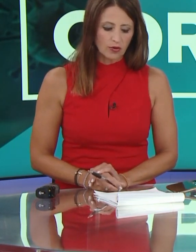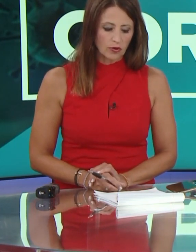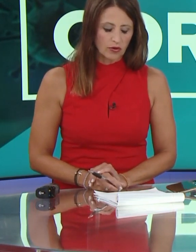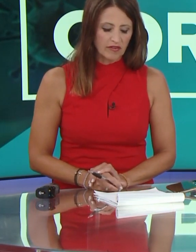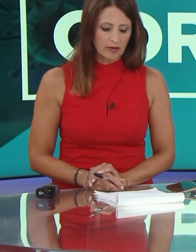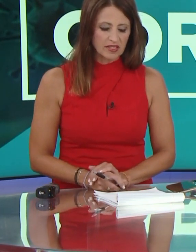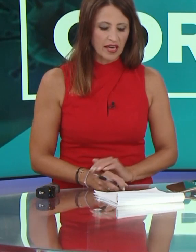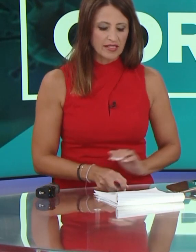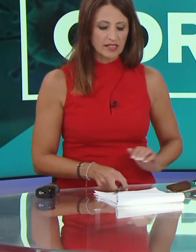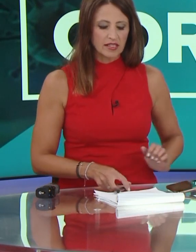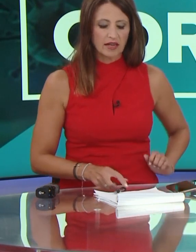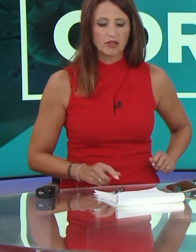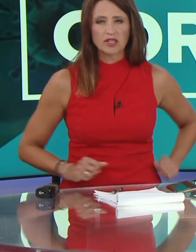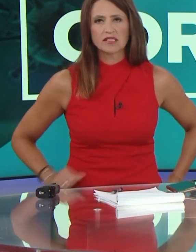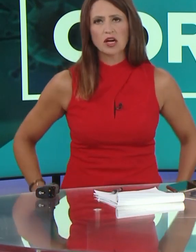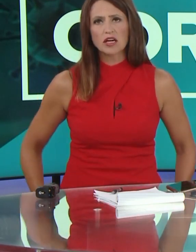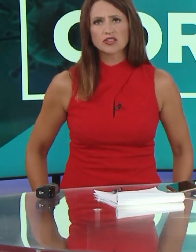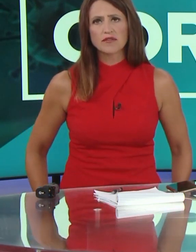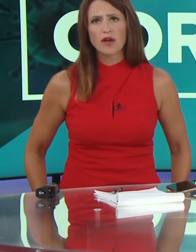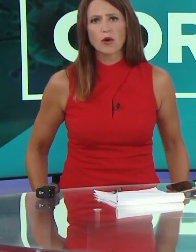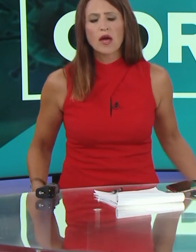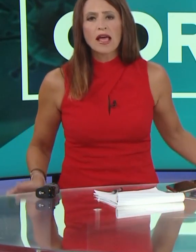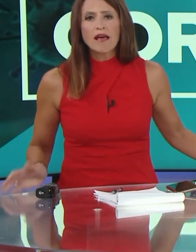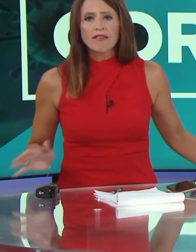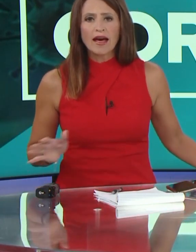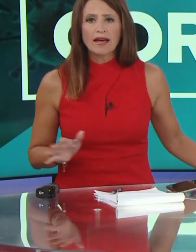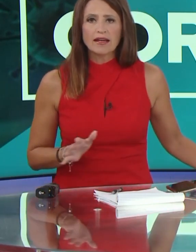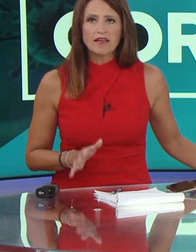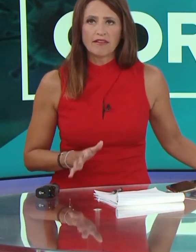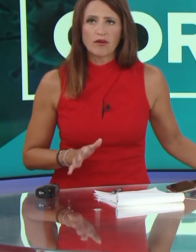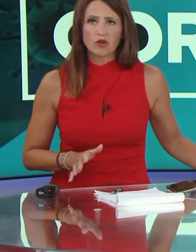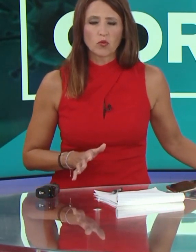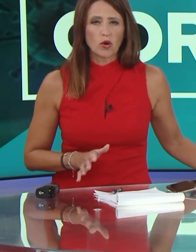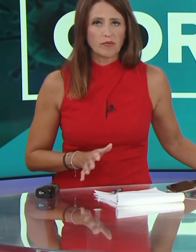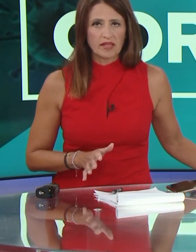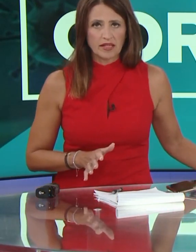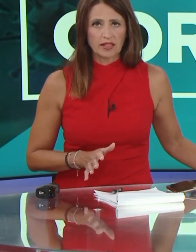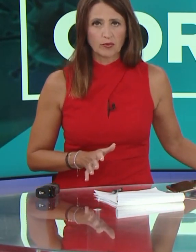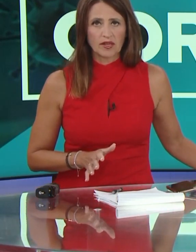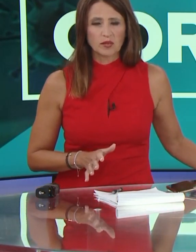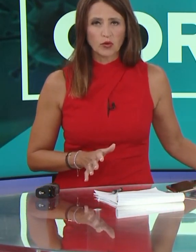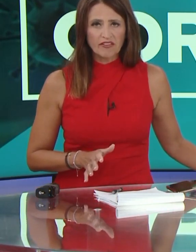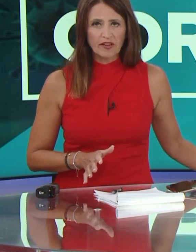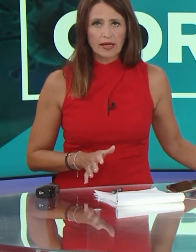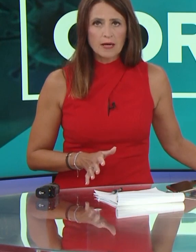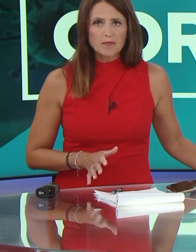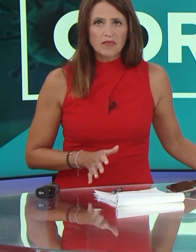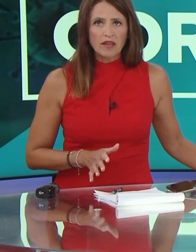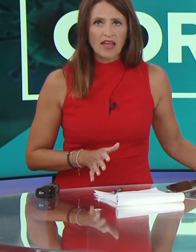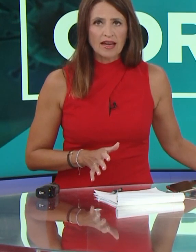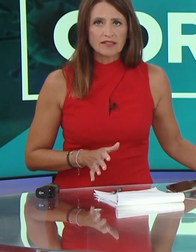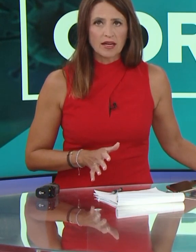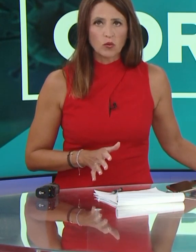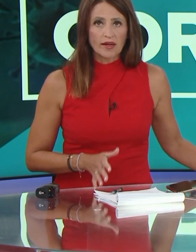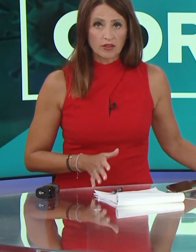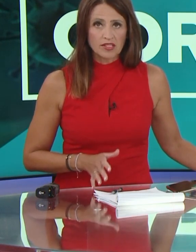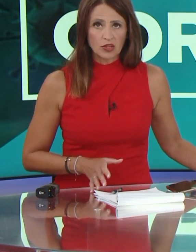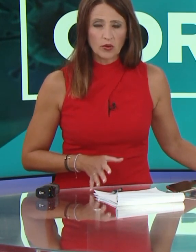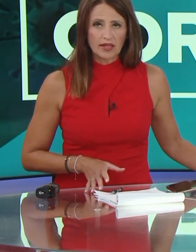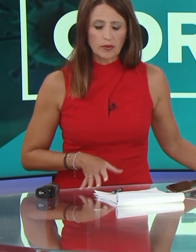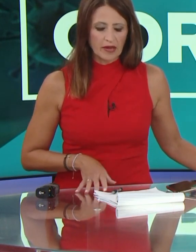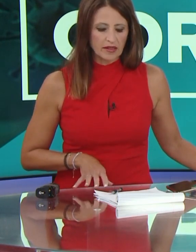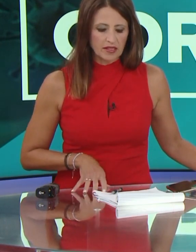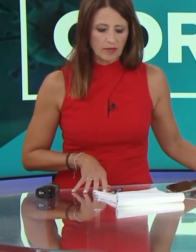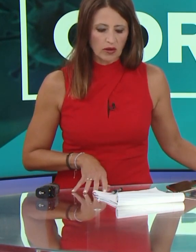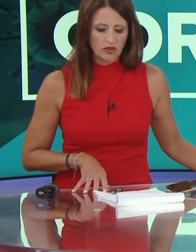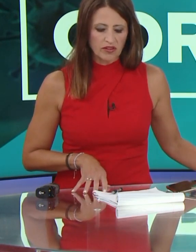398 new coronavirus cases. The governor does caution, though, that even though there won't be a daily press briefing, that we are still